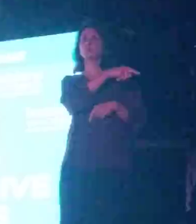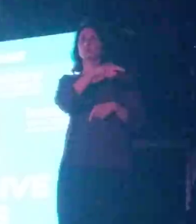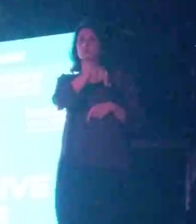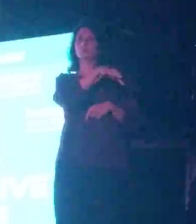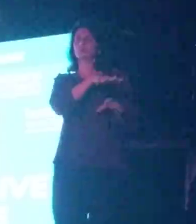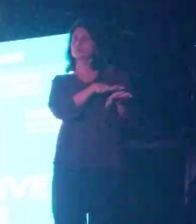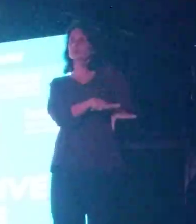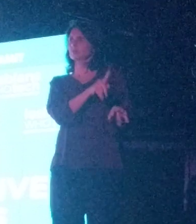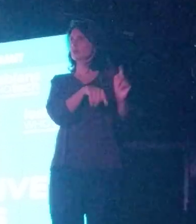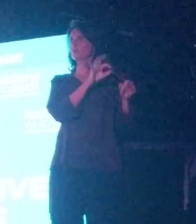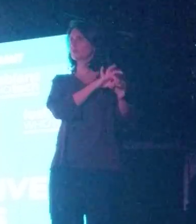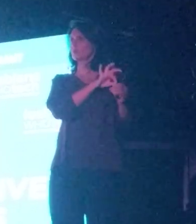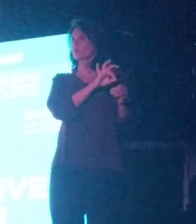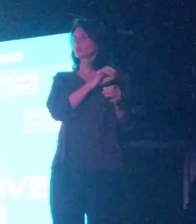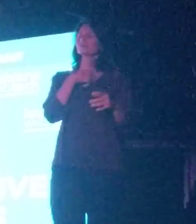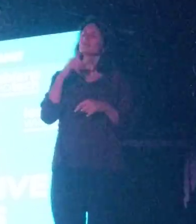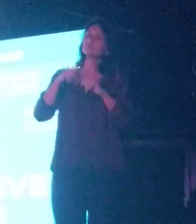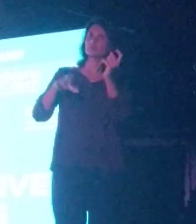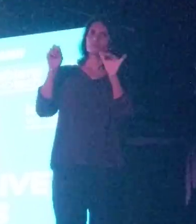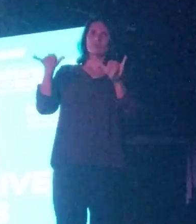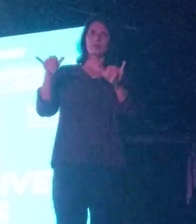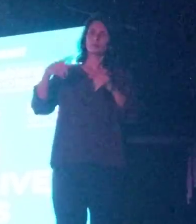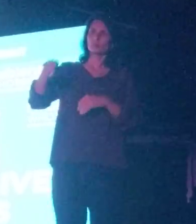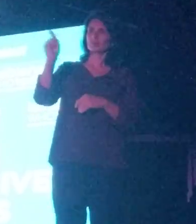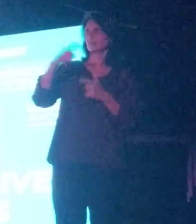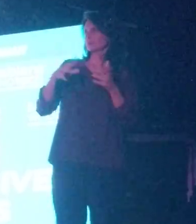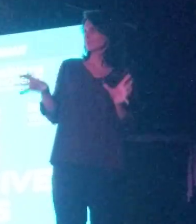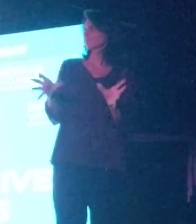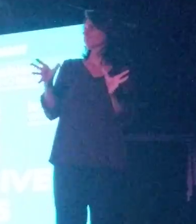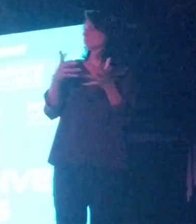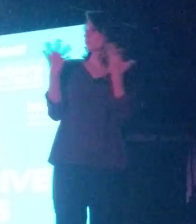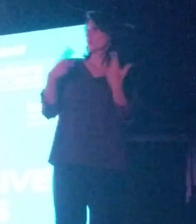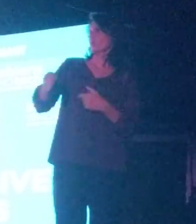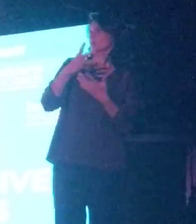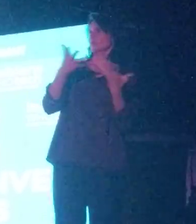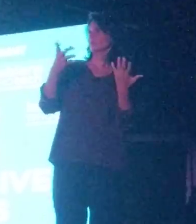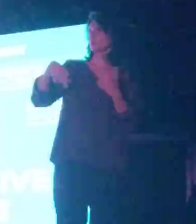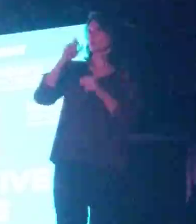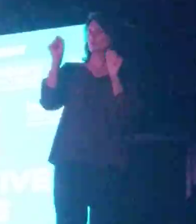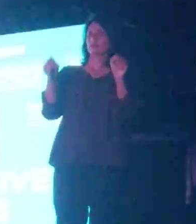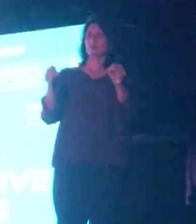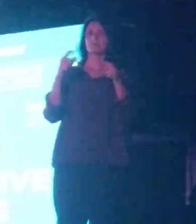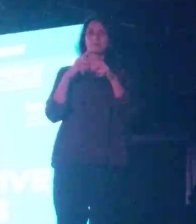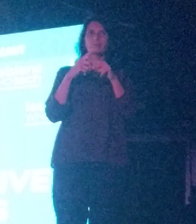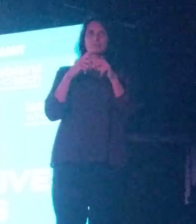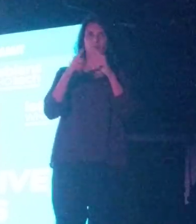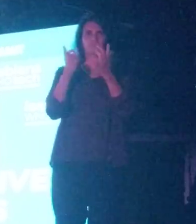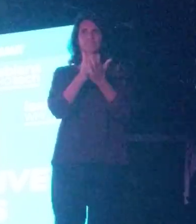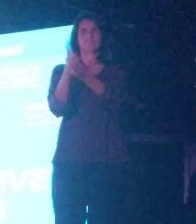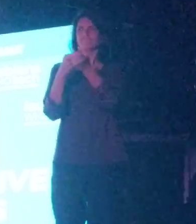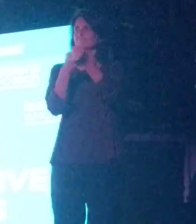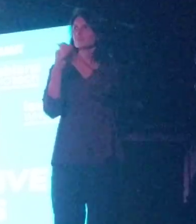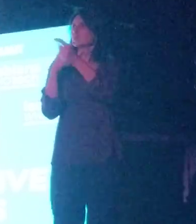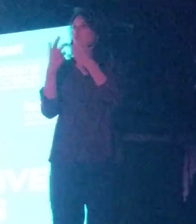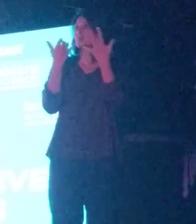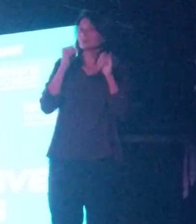we've got to do everything we can, but we still don't know what exactly the Russians and their